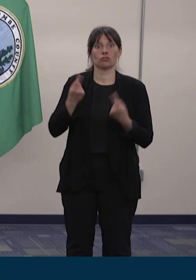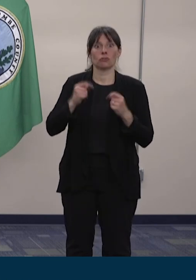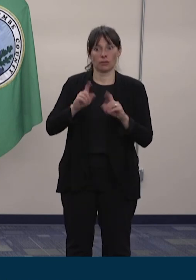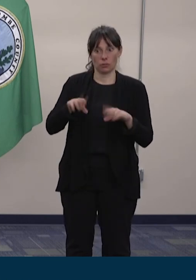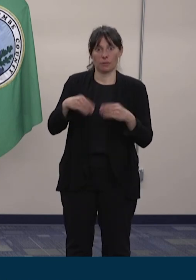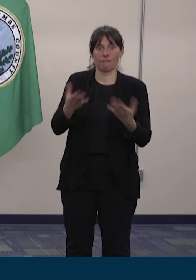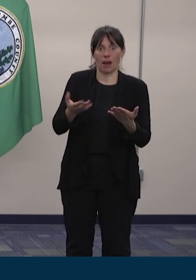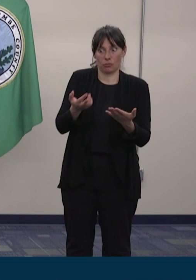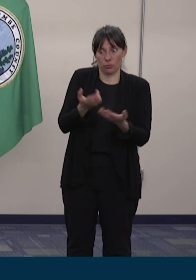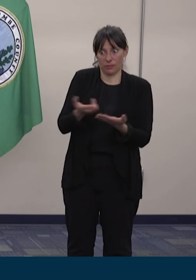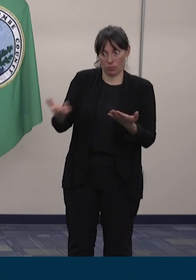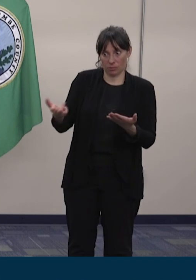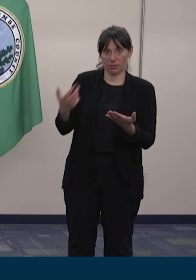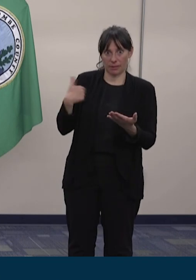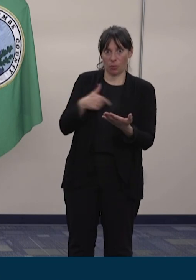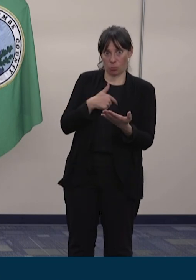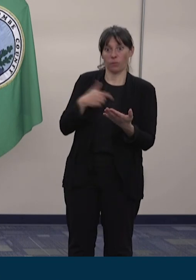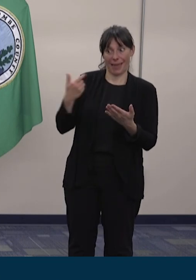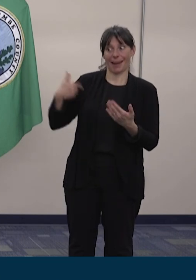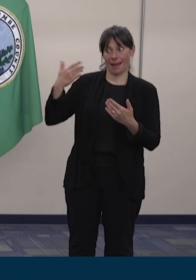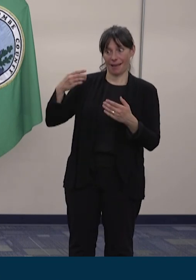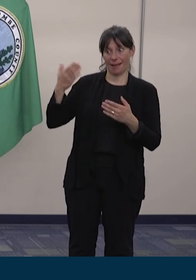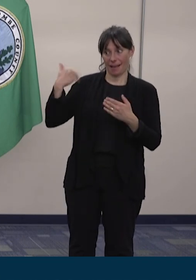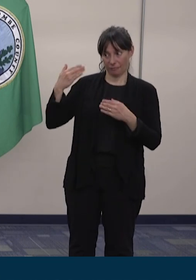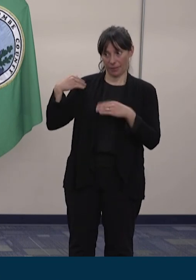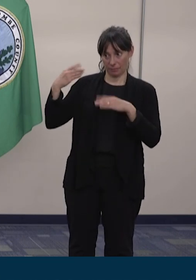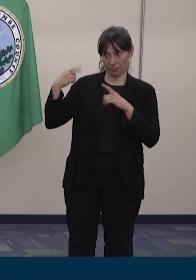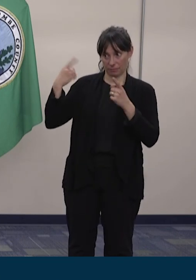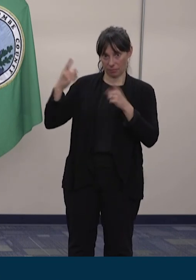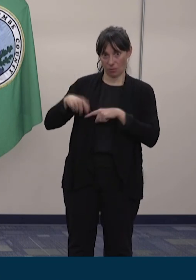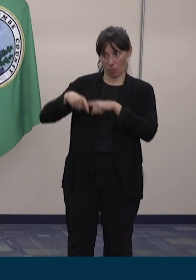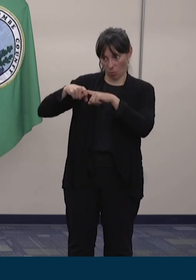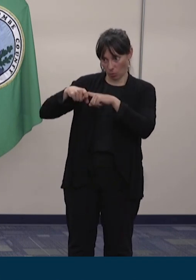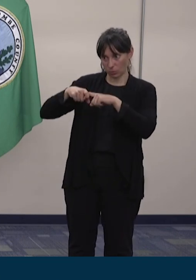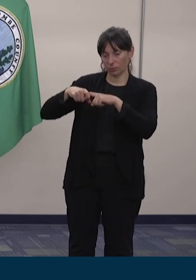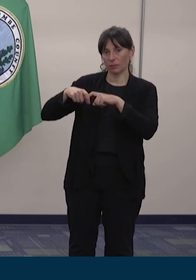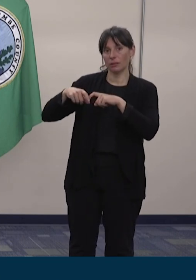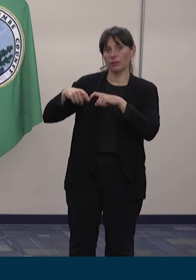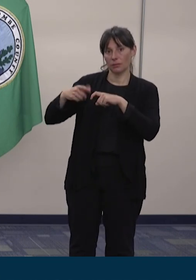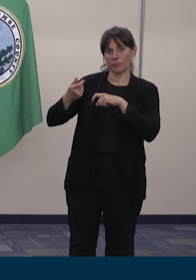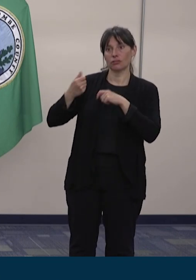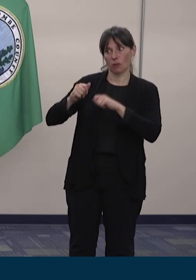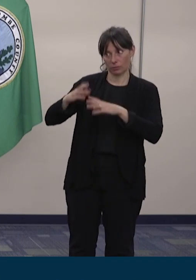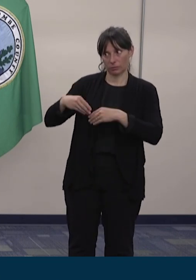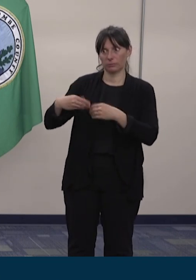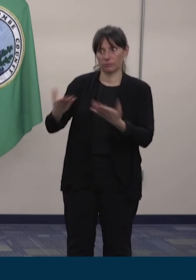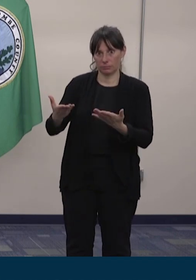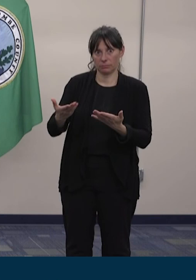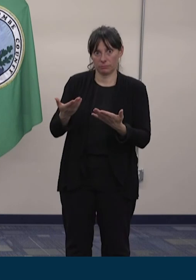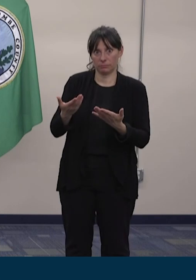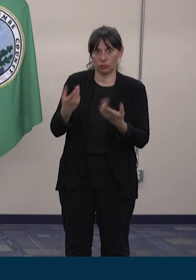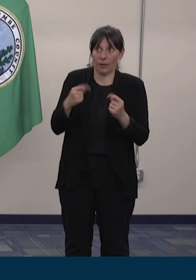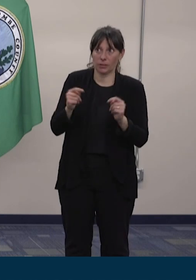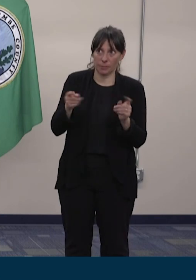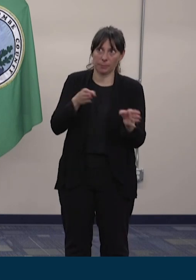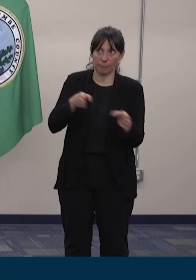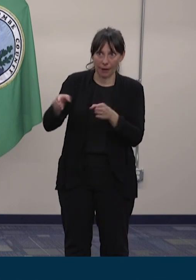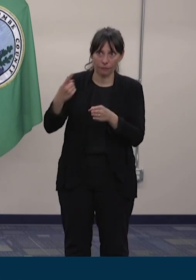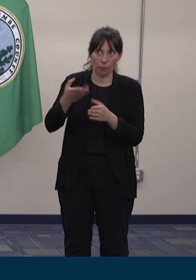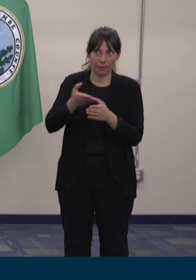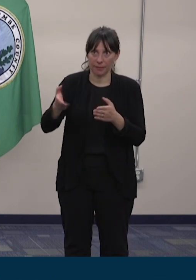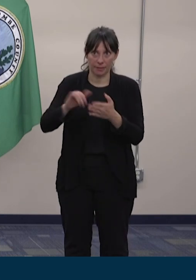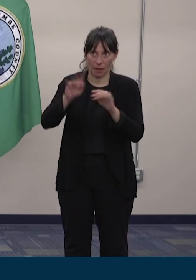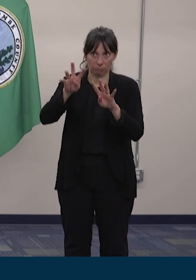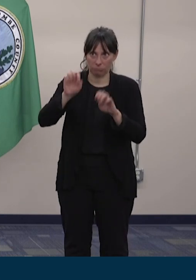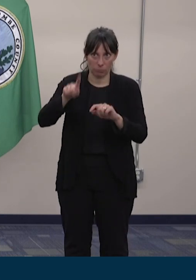had delayed for our patients in an effort to be prepared for the unknown epidemic. para poder And so proveer we will las be ayuda de emergencia